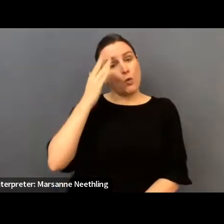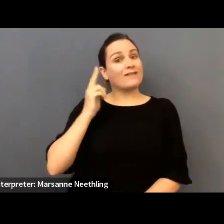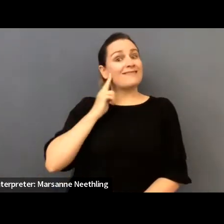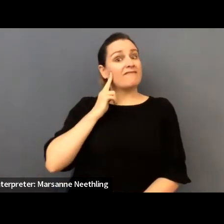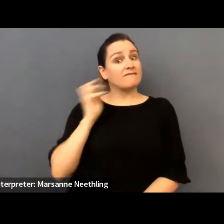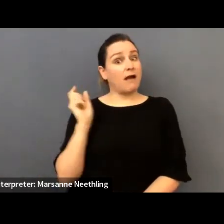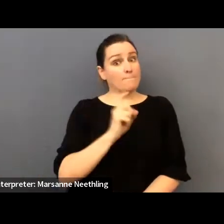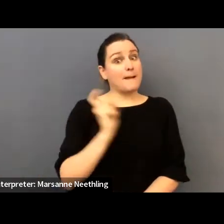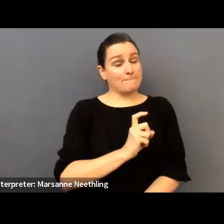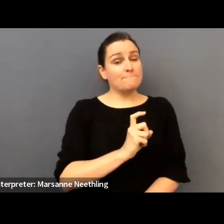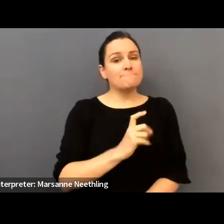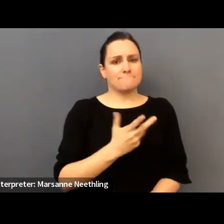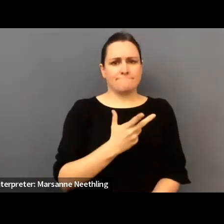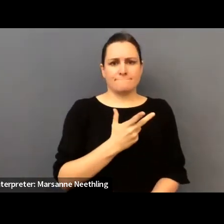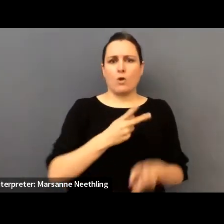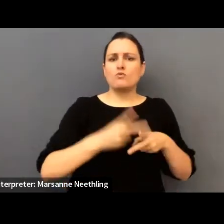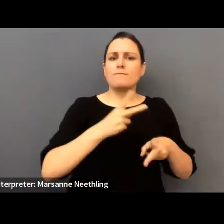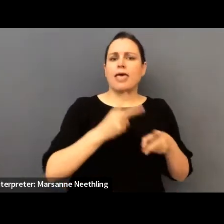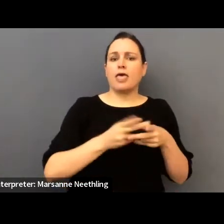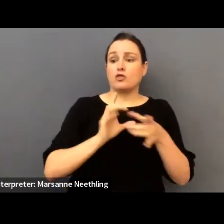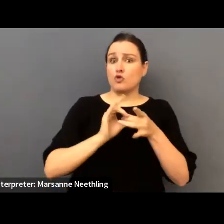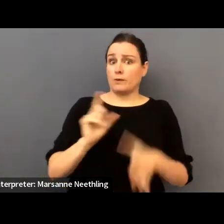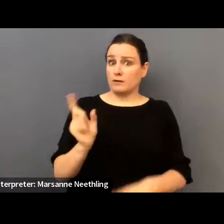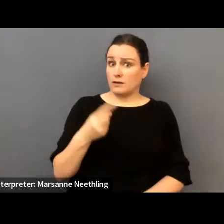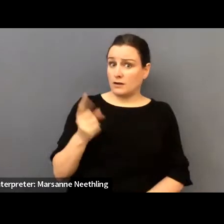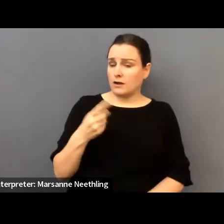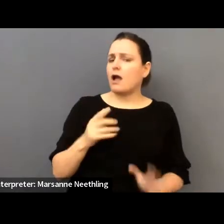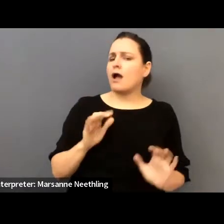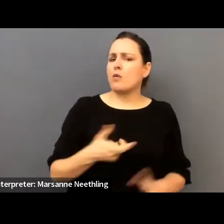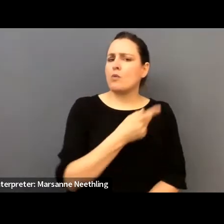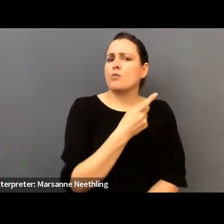or to our higher education institutions?